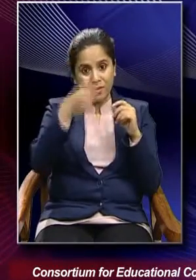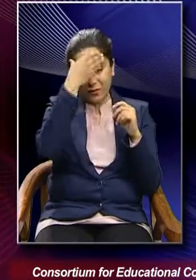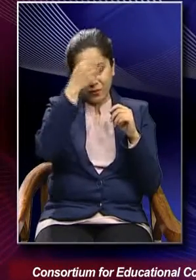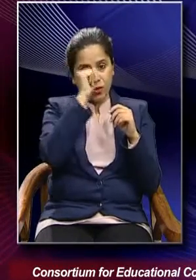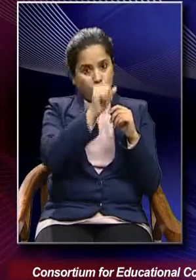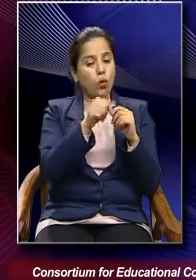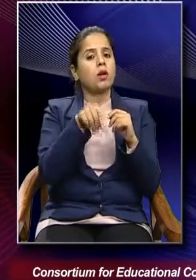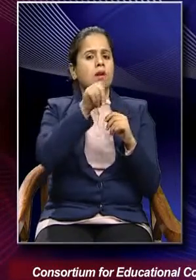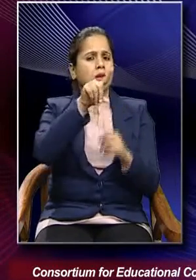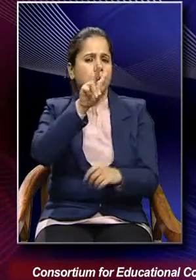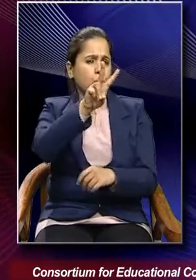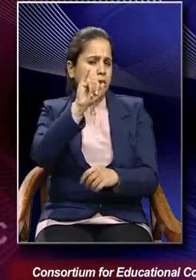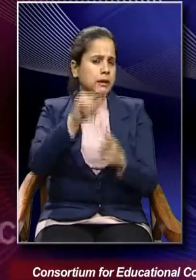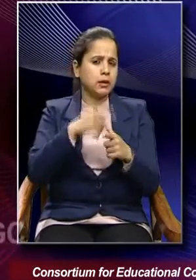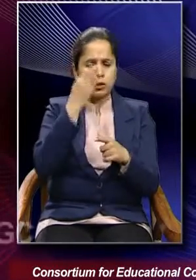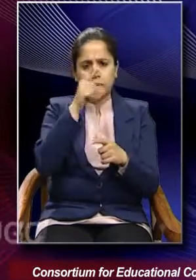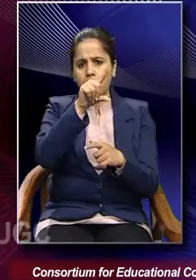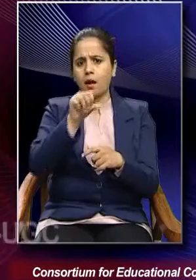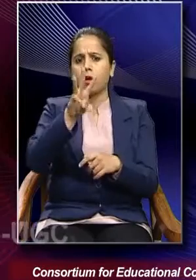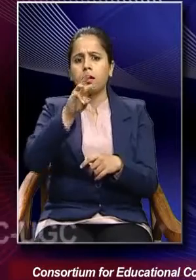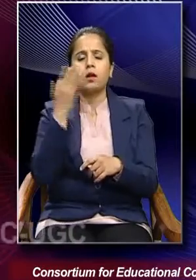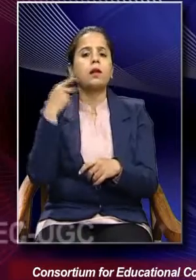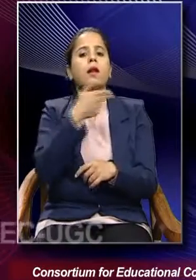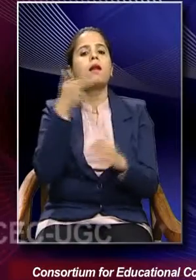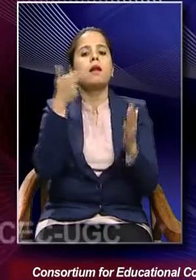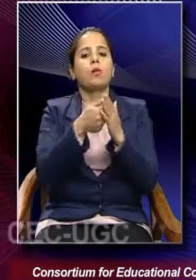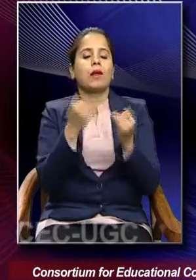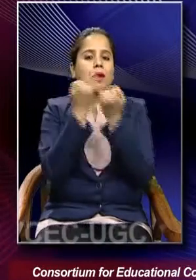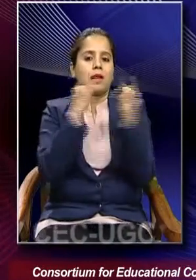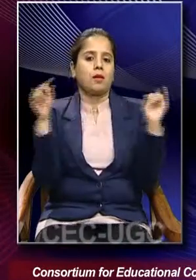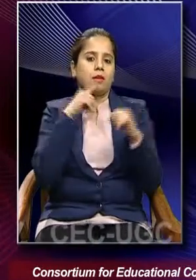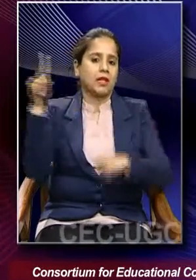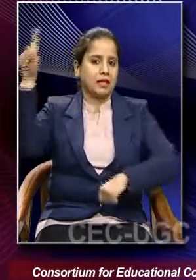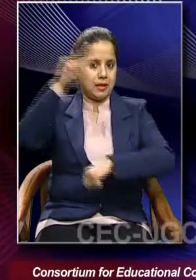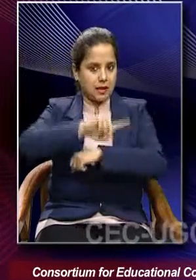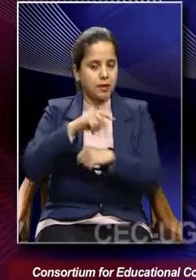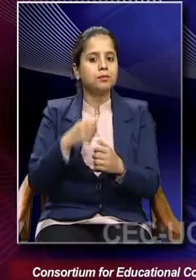January 1930 was observed as Independence Day.